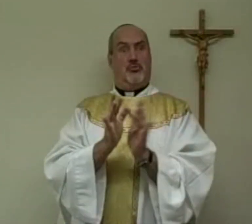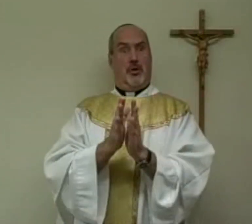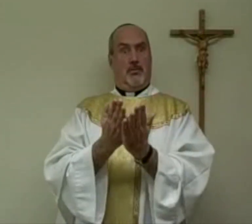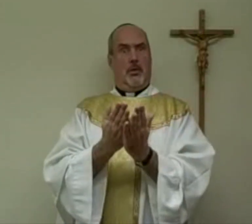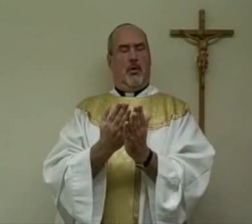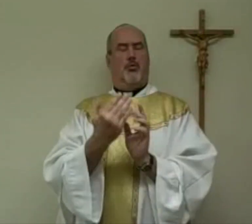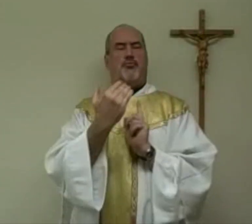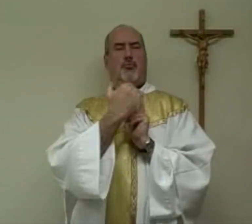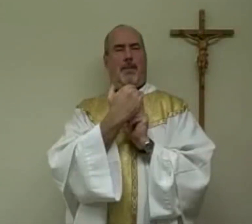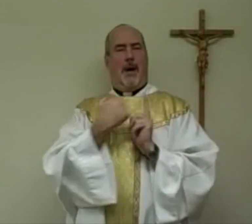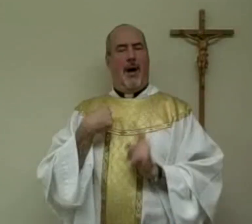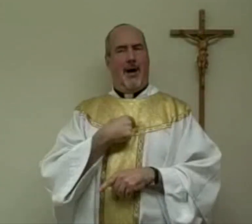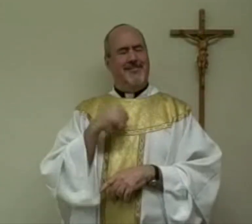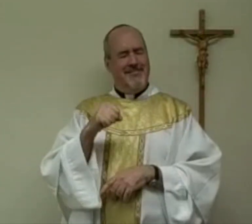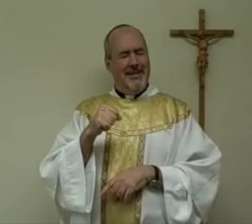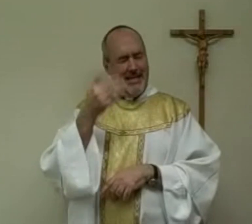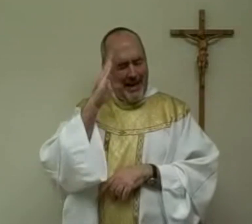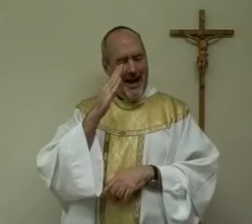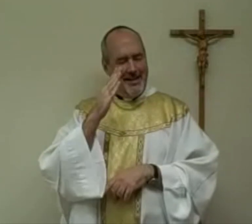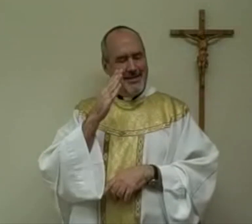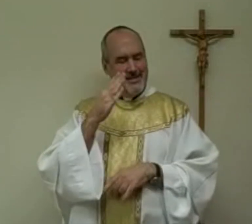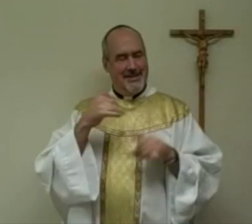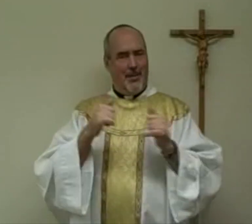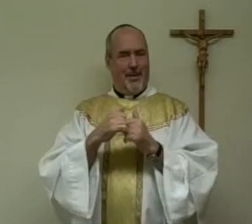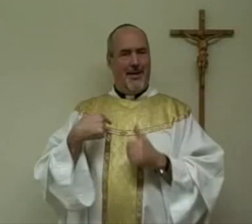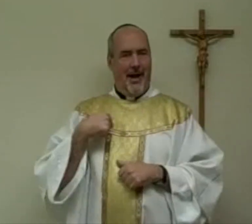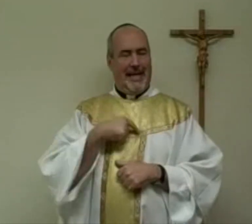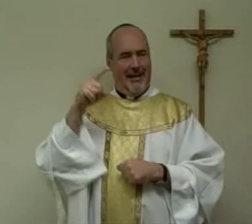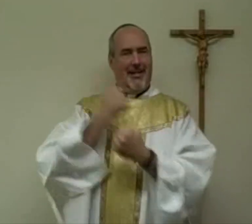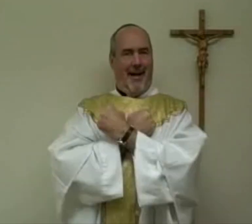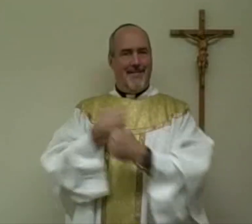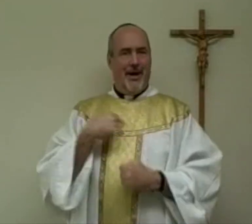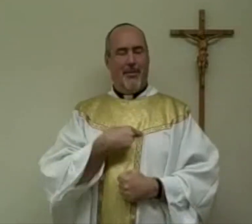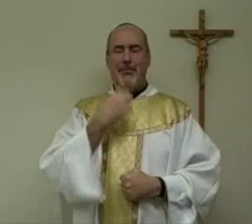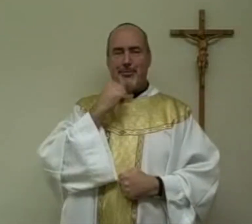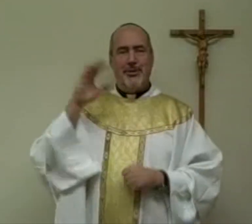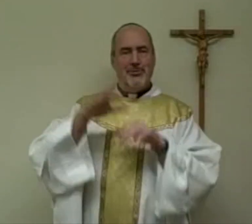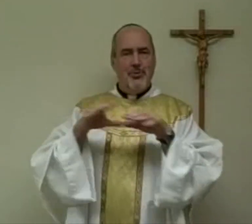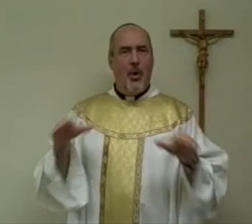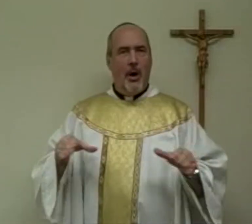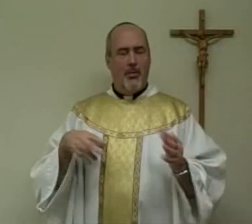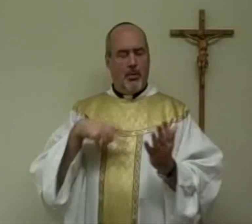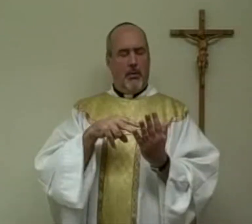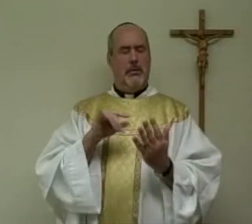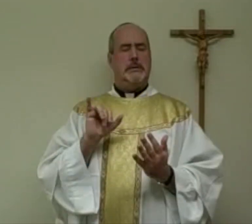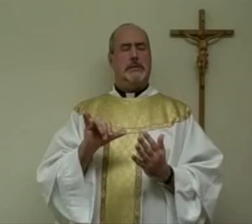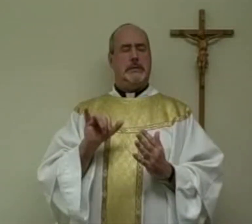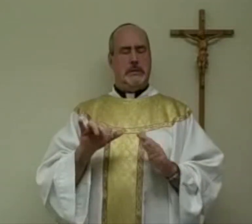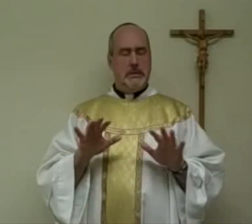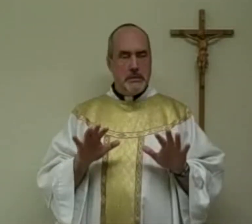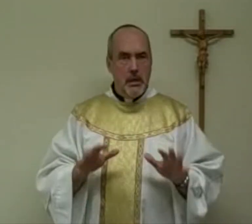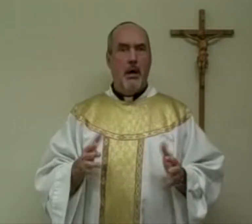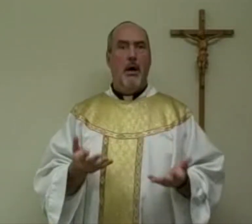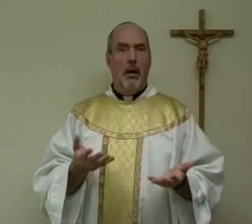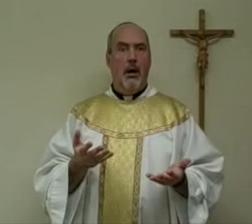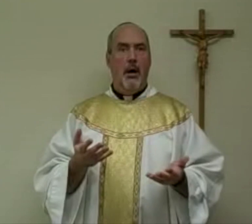that he explained to the disciples. The Bible reminds us that God is still with us and that he loves us and that we're his precious